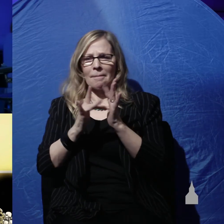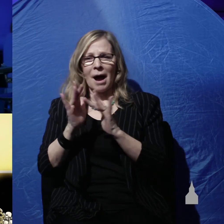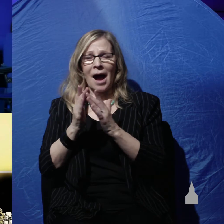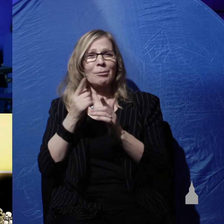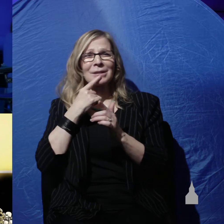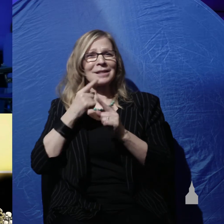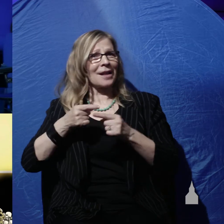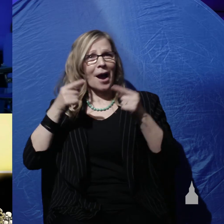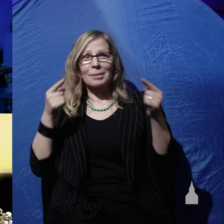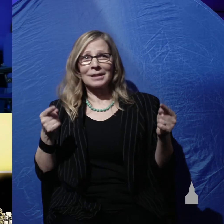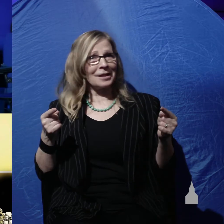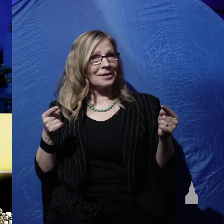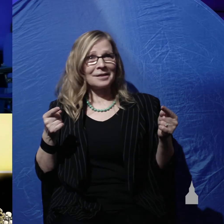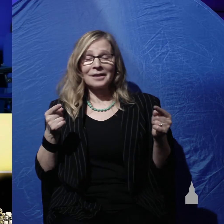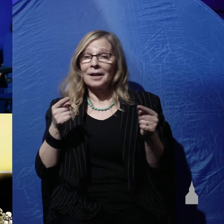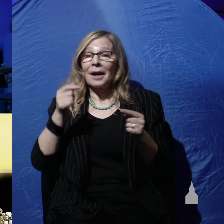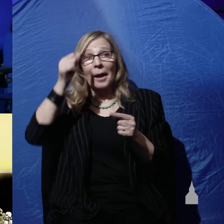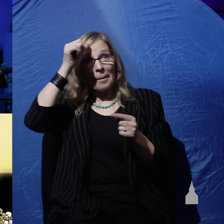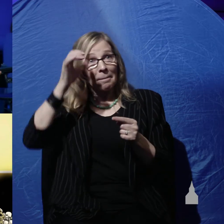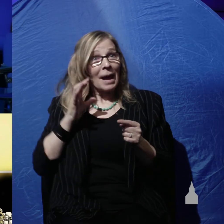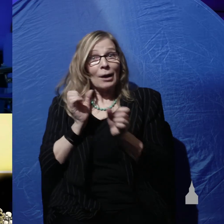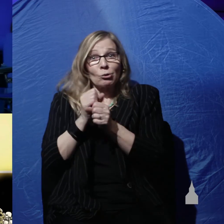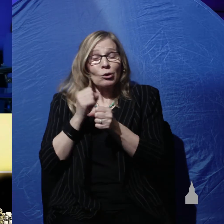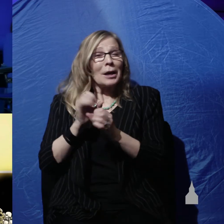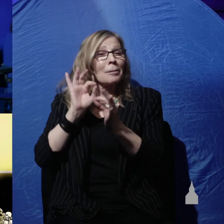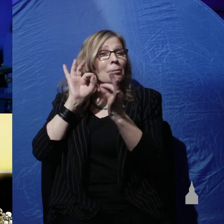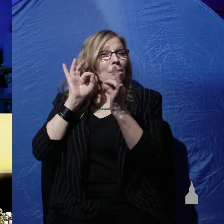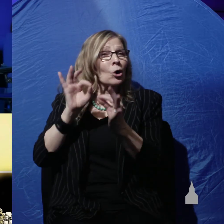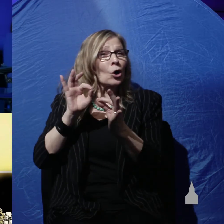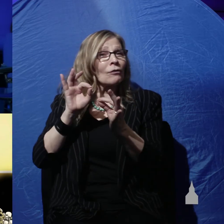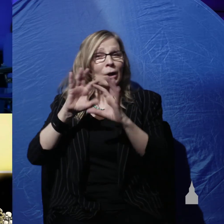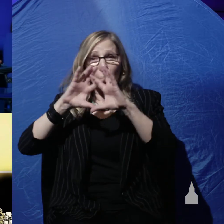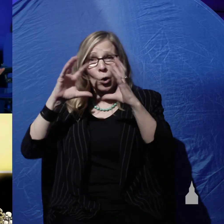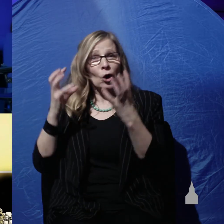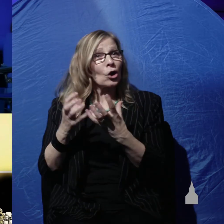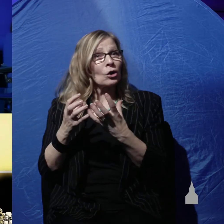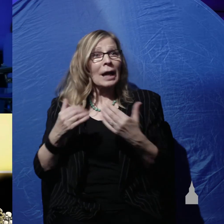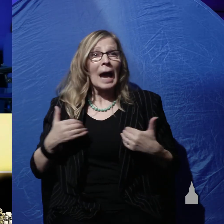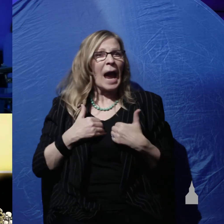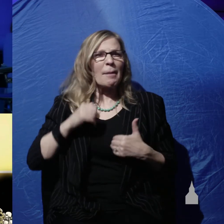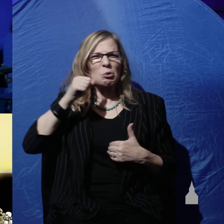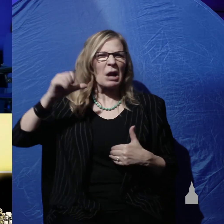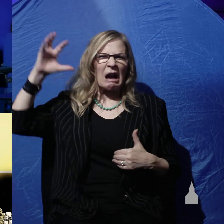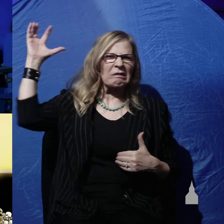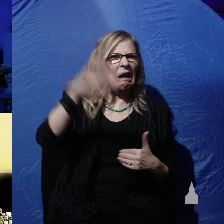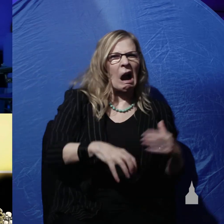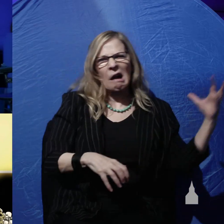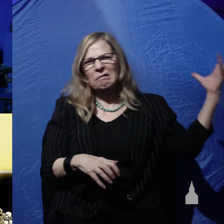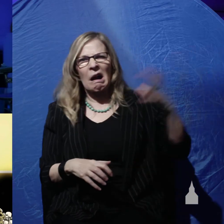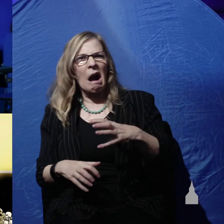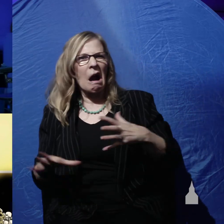created in a perfect world a very good world where animals were not ripping other animals or people apart.